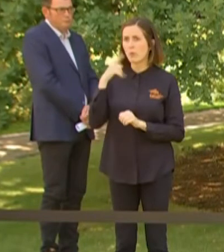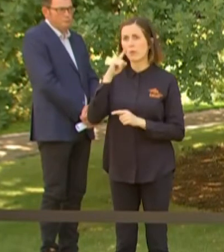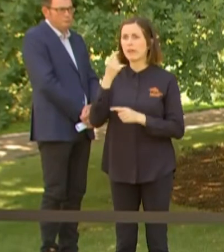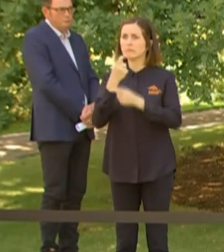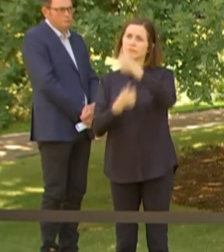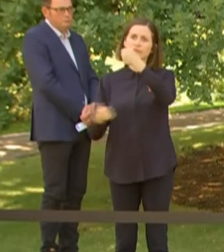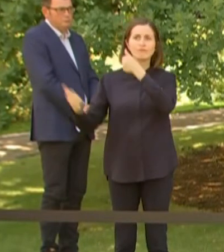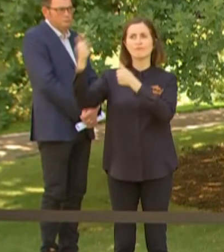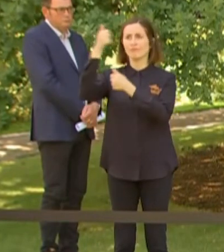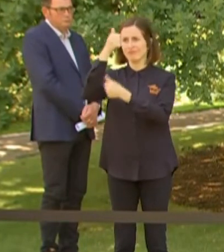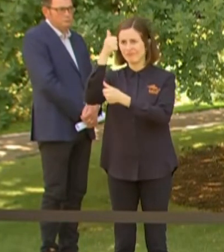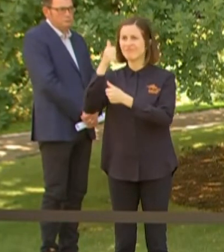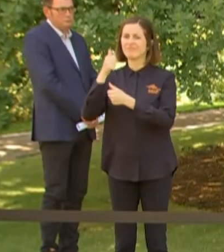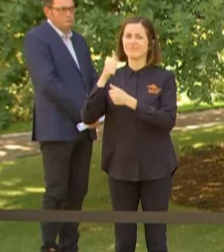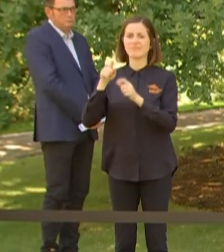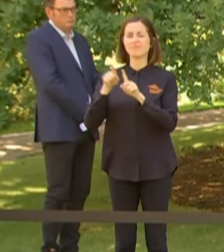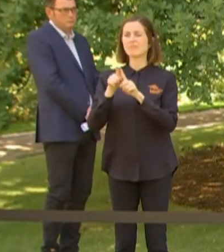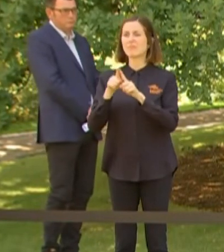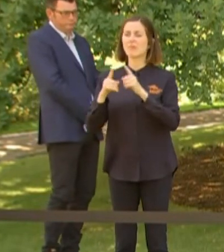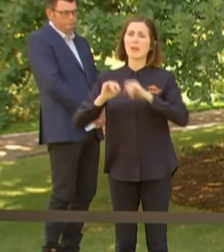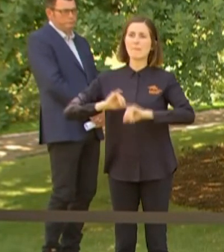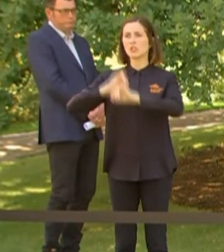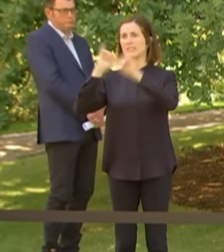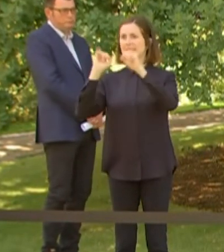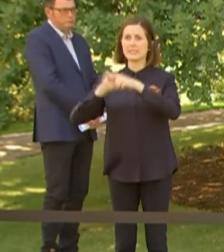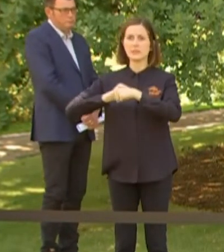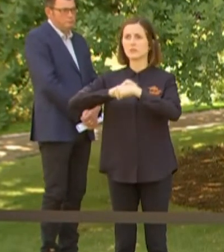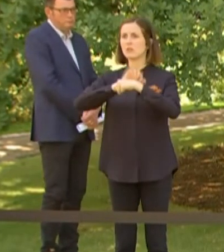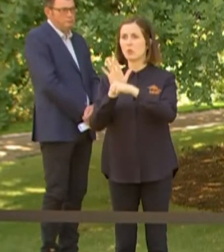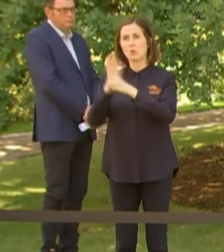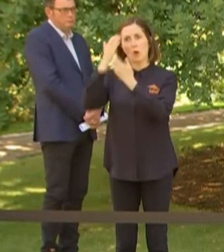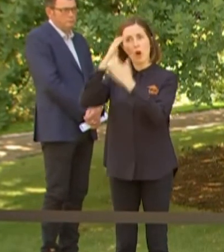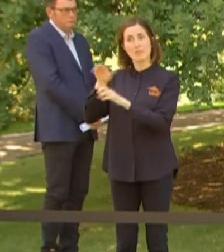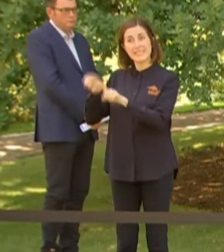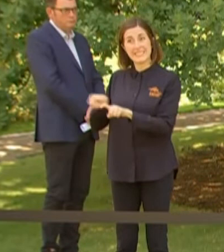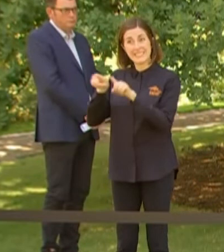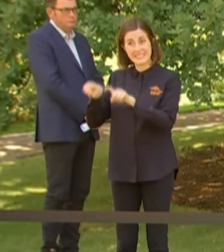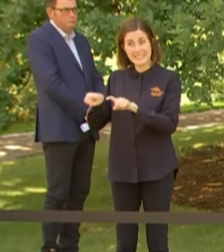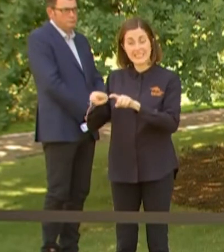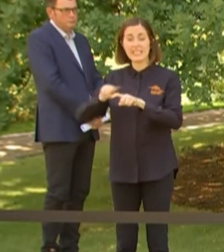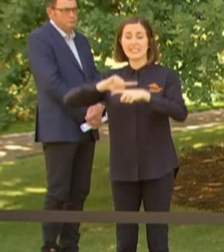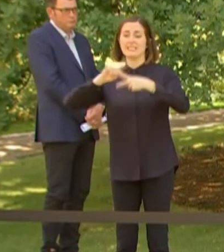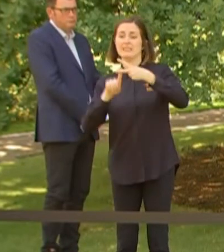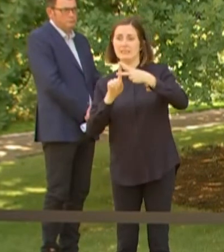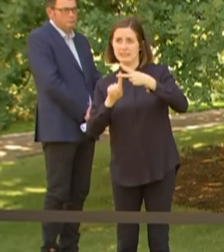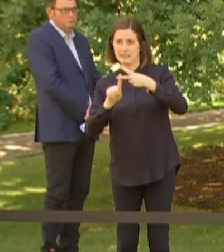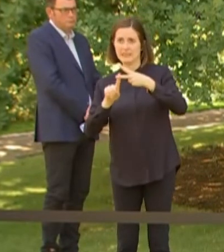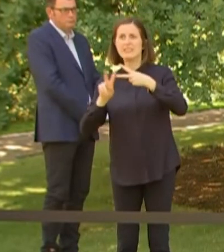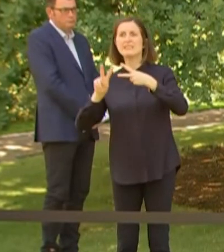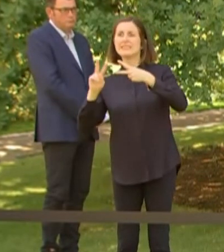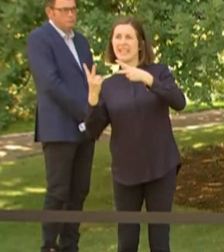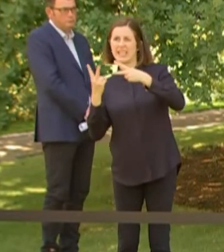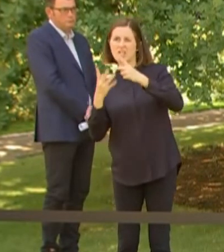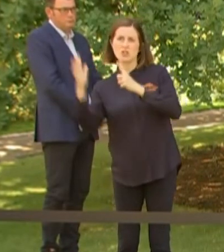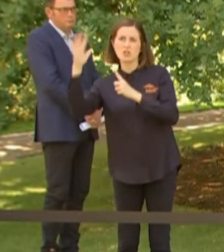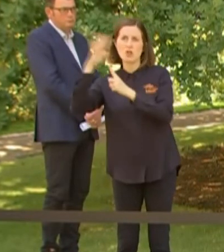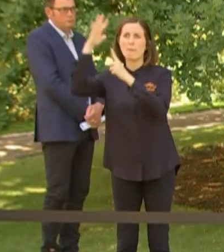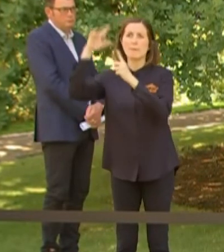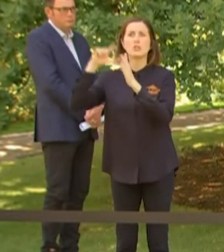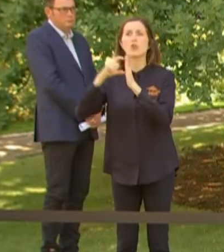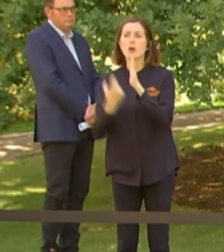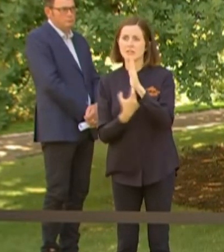of the AO, the State Controller for Hotel Quarantine. Sitting under her will be the Deputy Chief Health Officer for Hotel Quarantine, who's